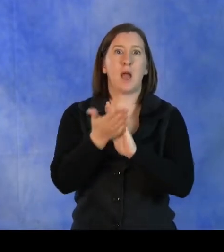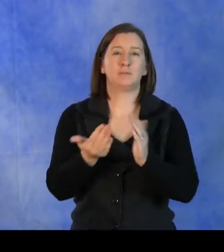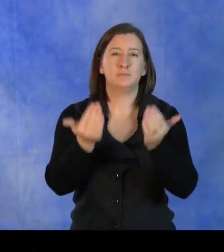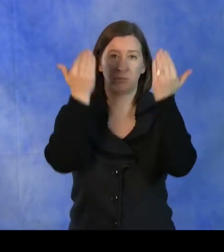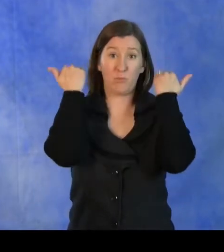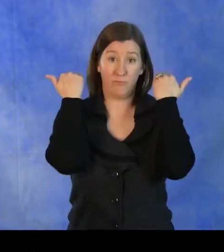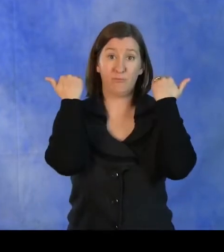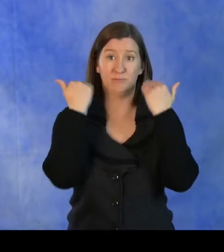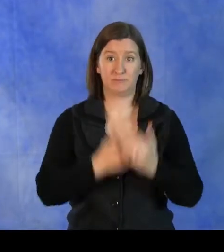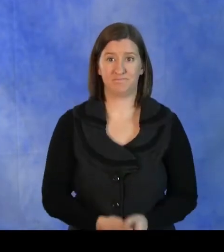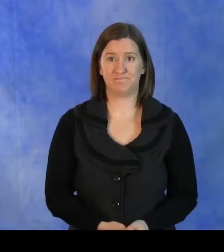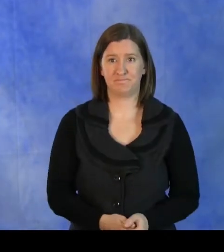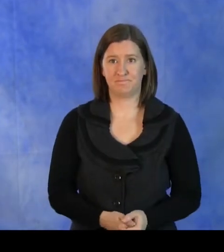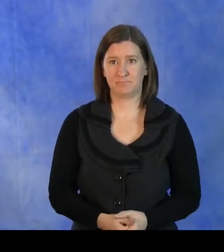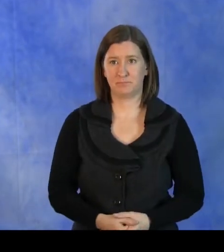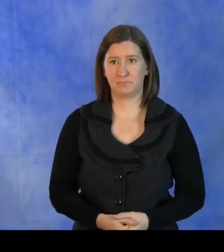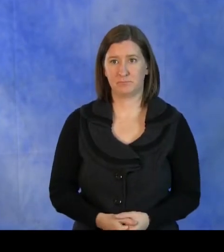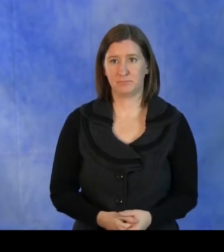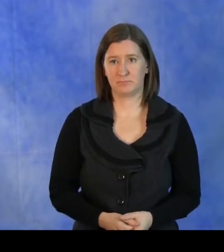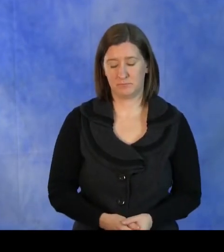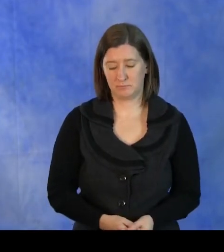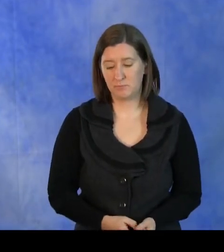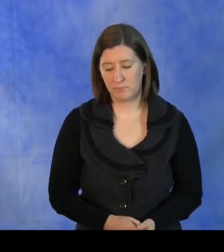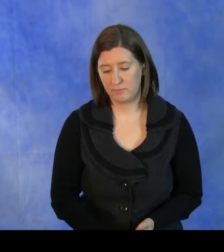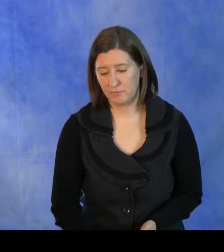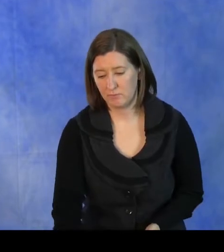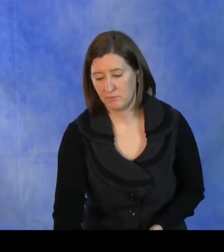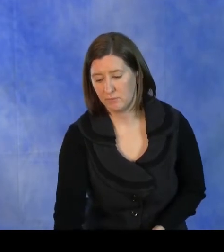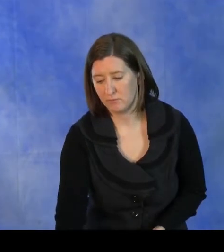So the classroom management can become overwhelming.